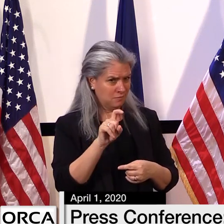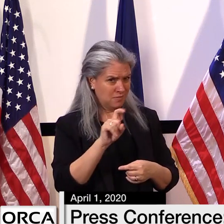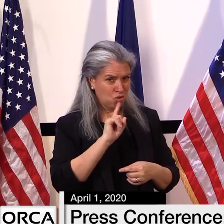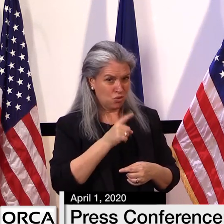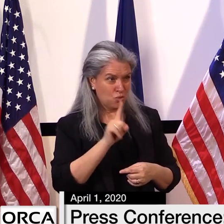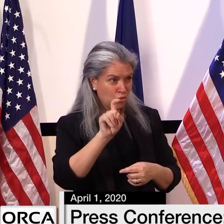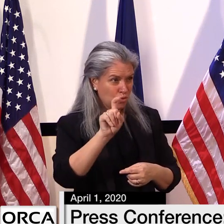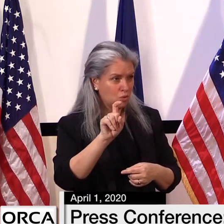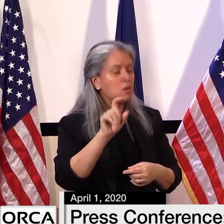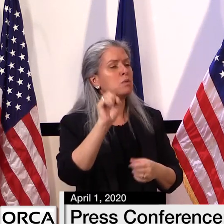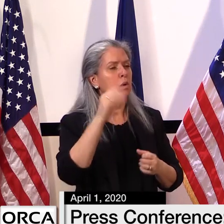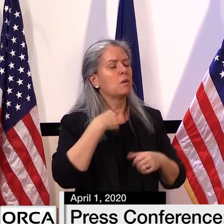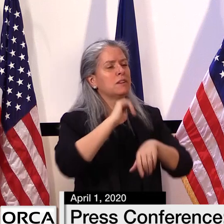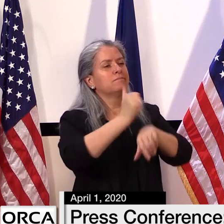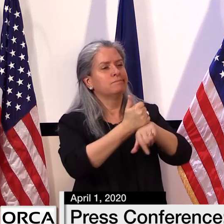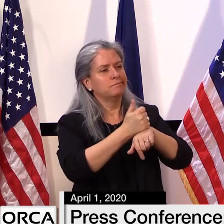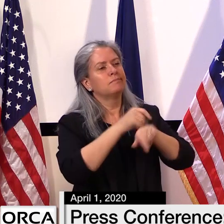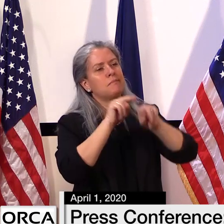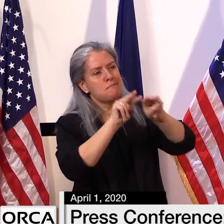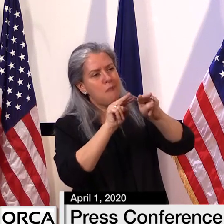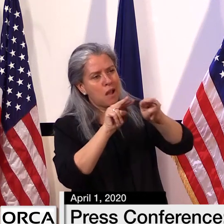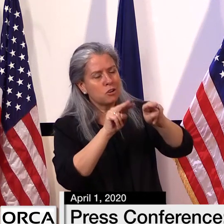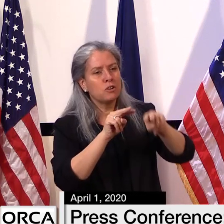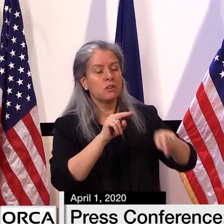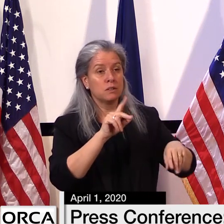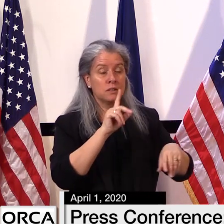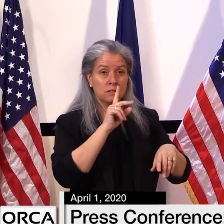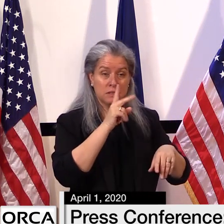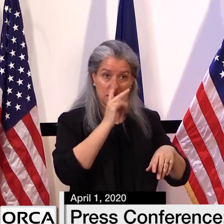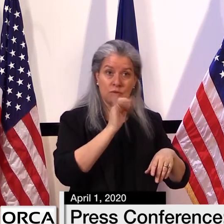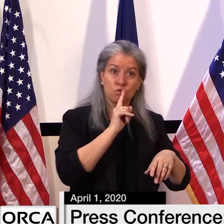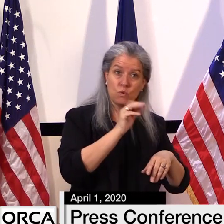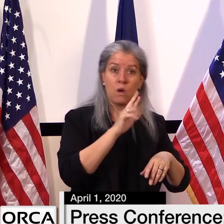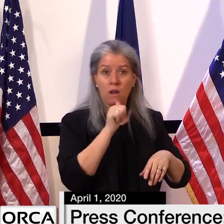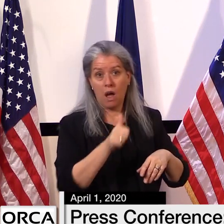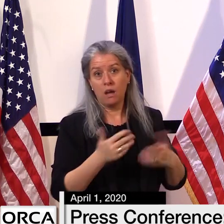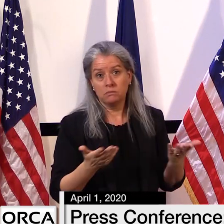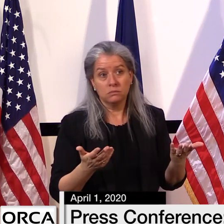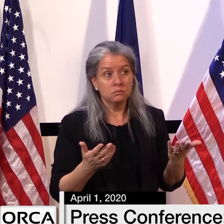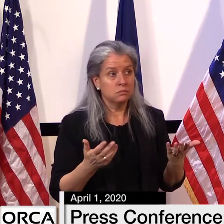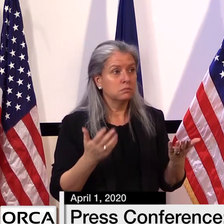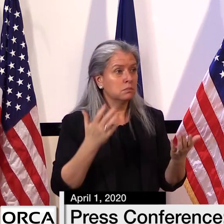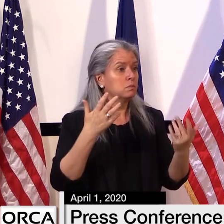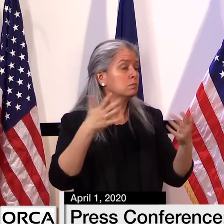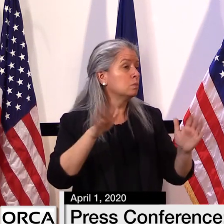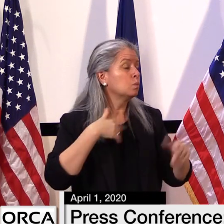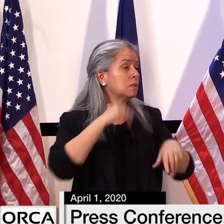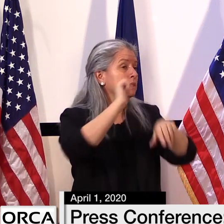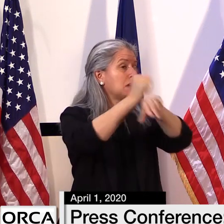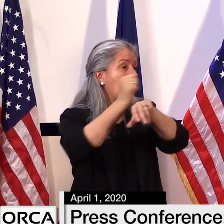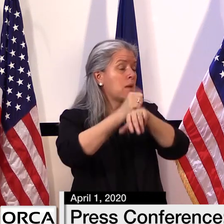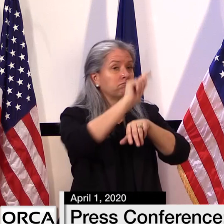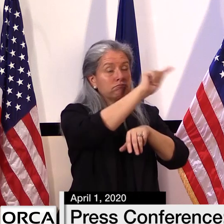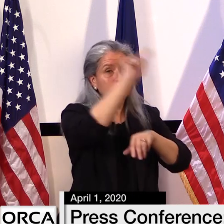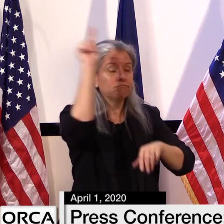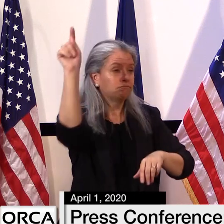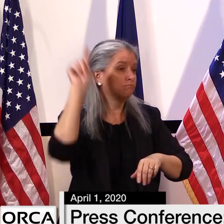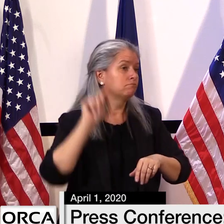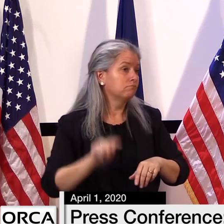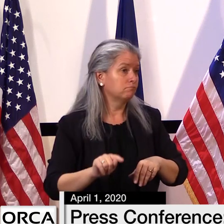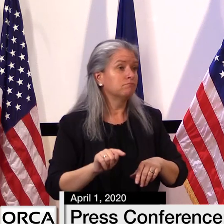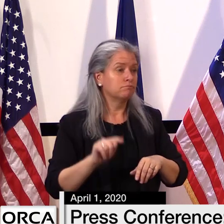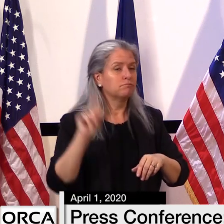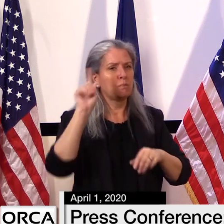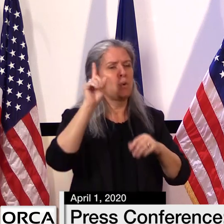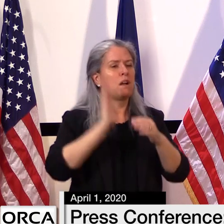to determine whether this was indeed the case. And so we set up these points at the